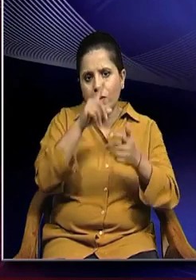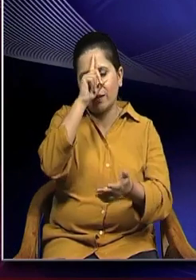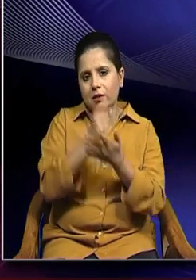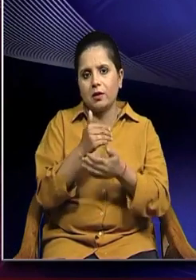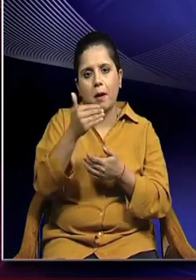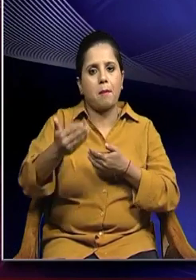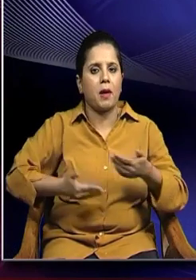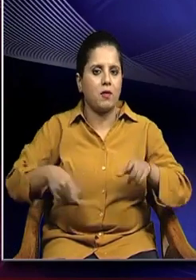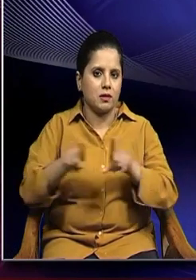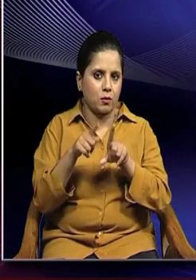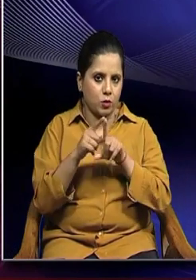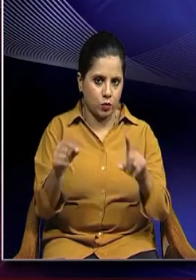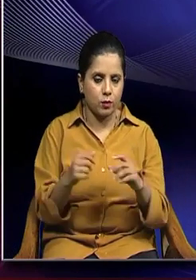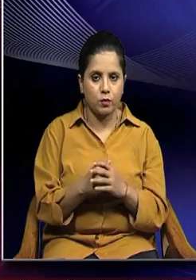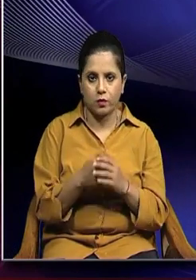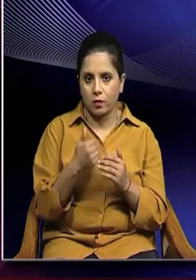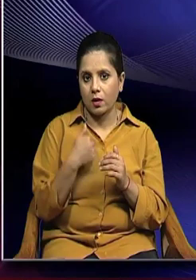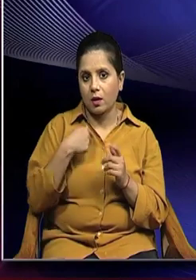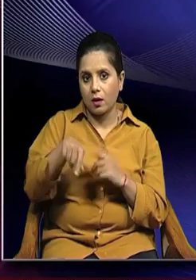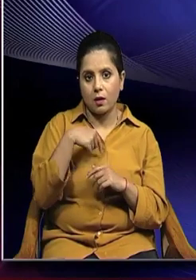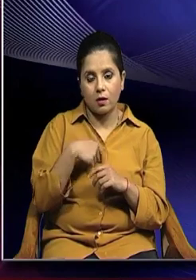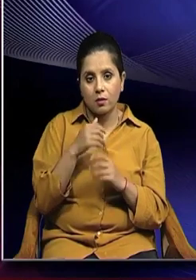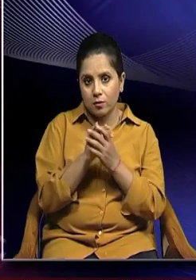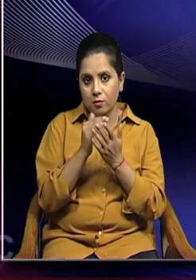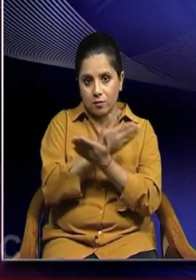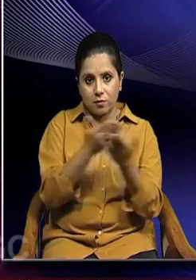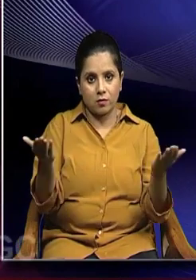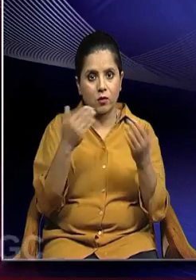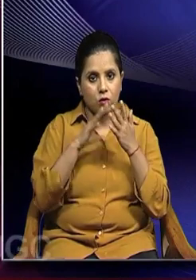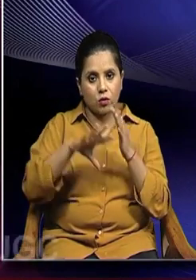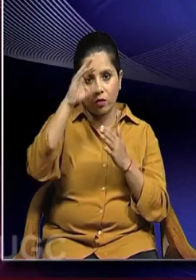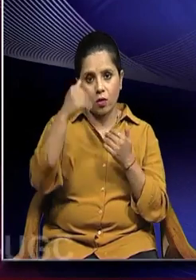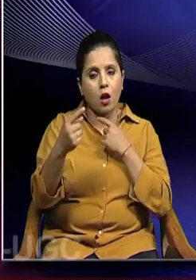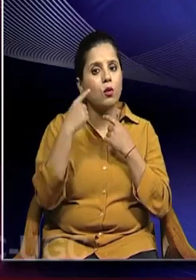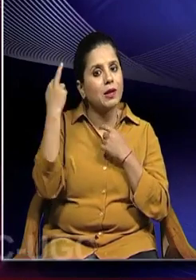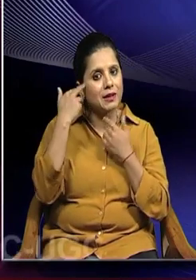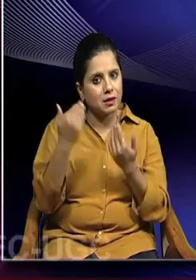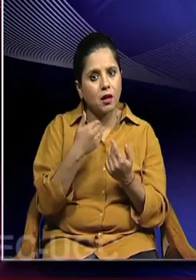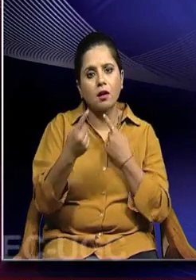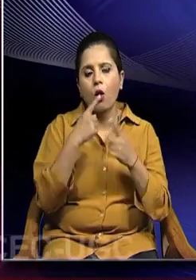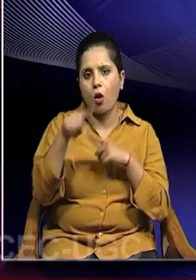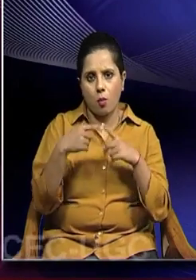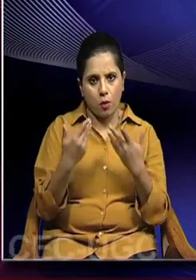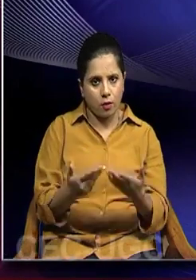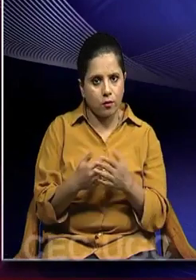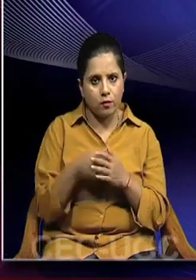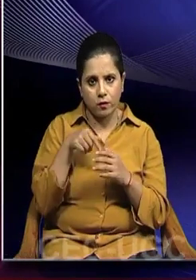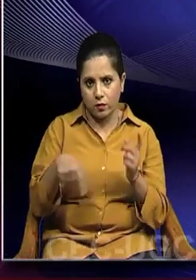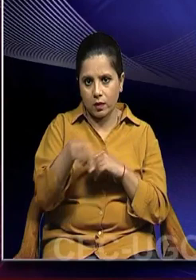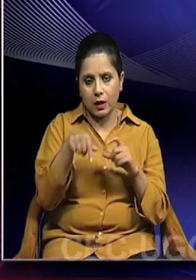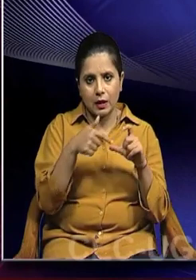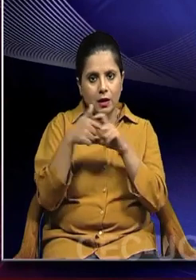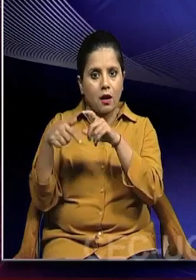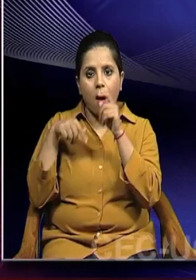your behavior. So, my dear learners, this is why we talk about the Eastern